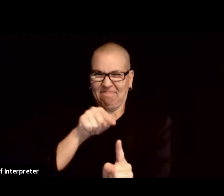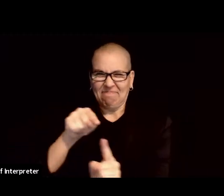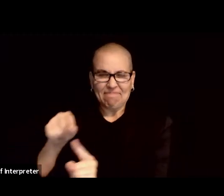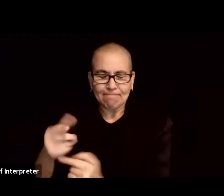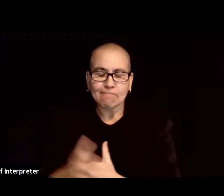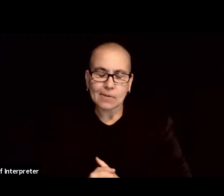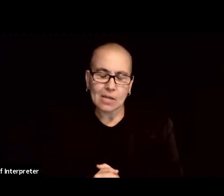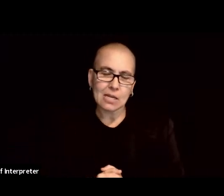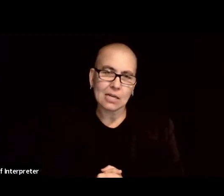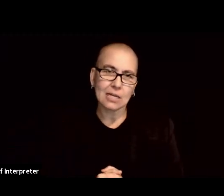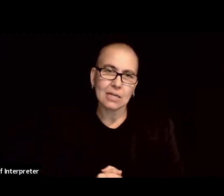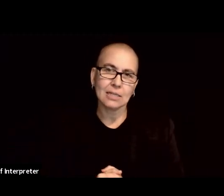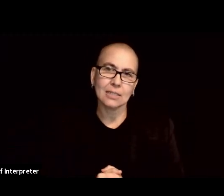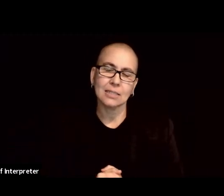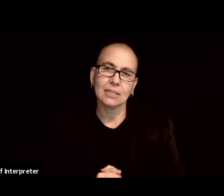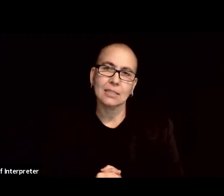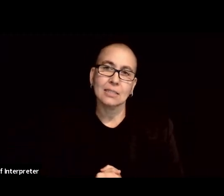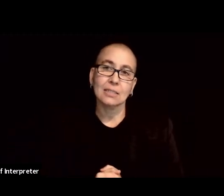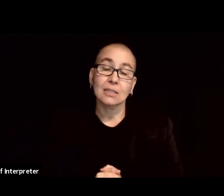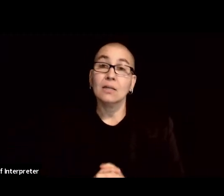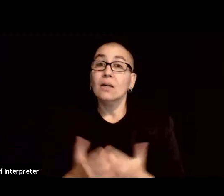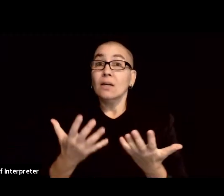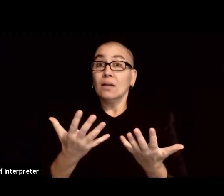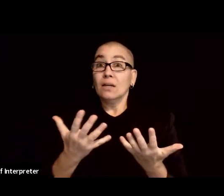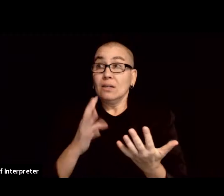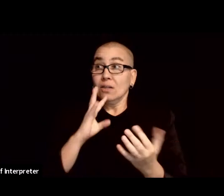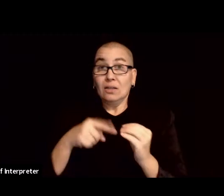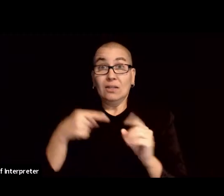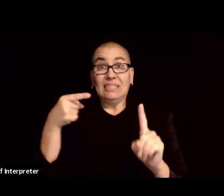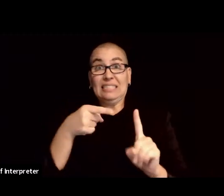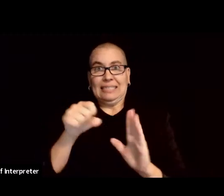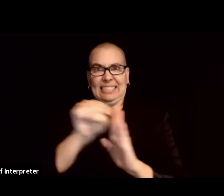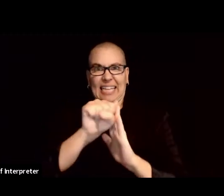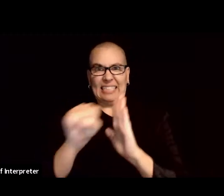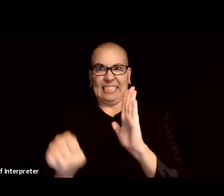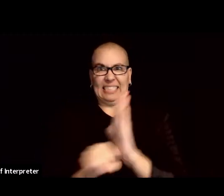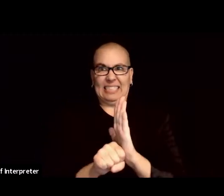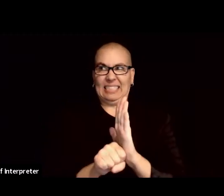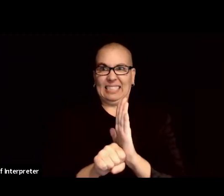mentioned our current statewide positivity rate of 8.1%.